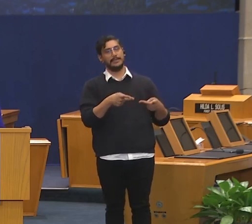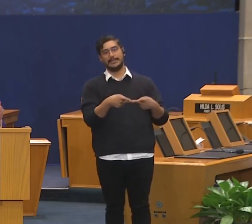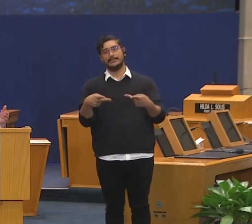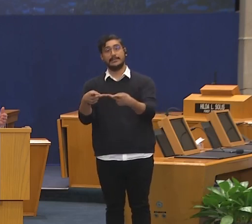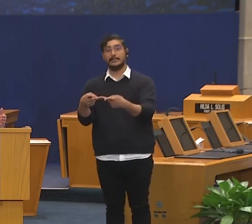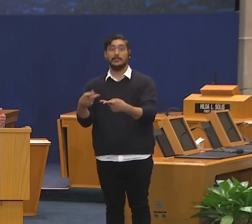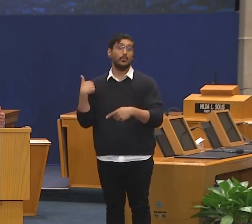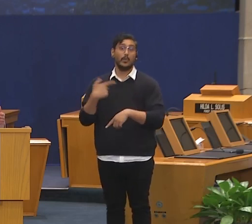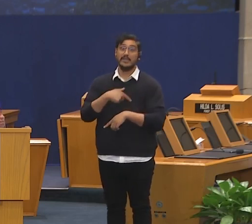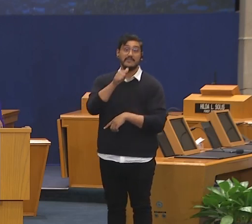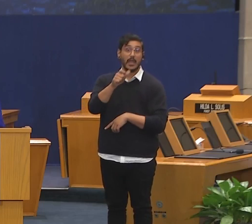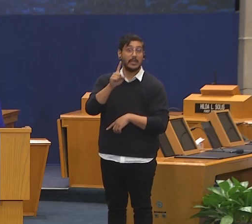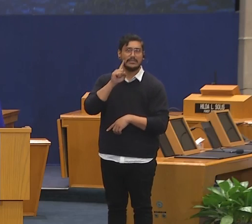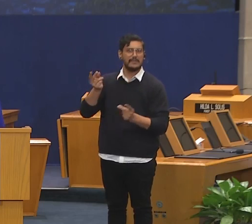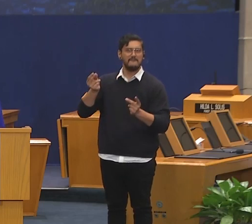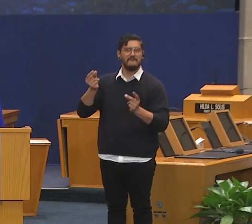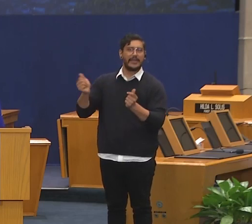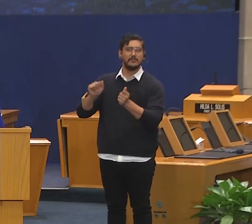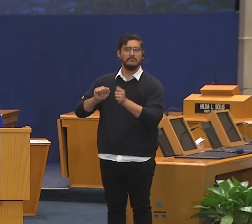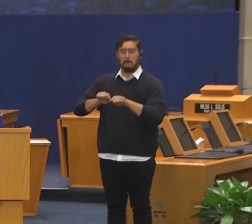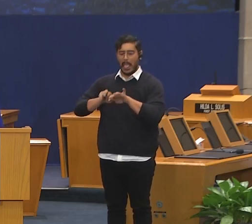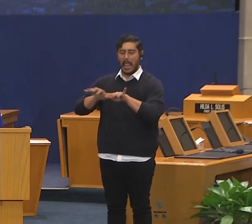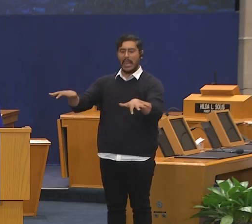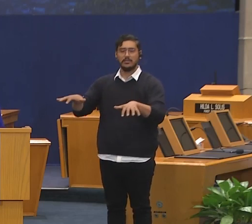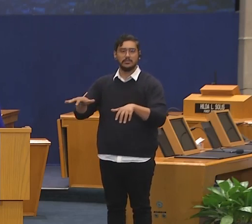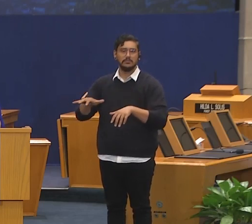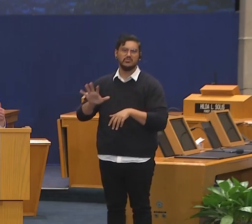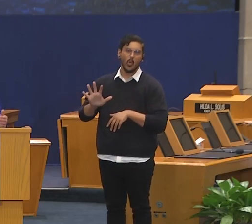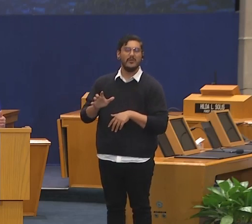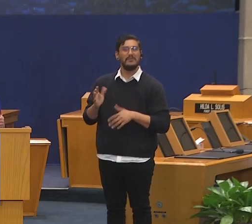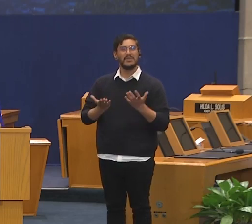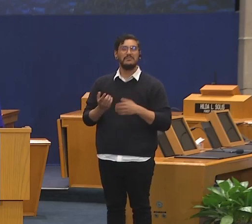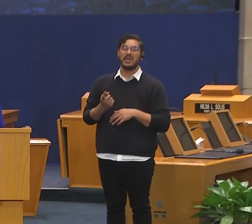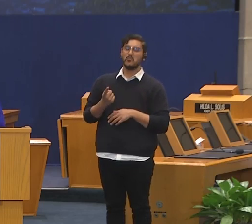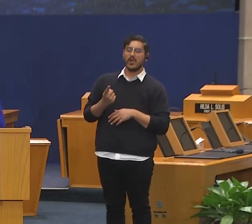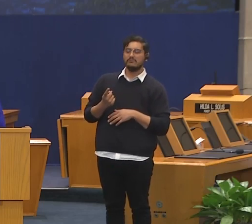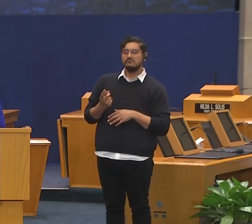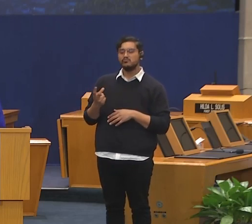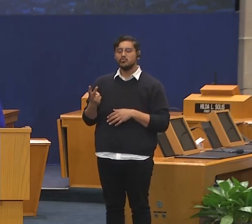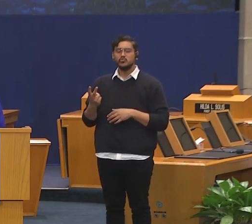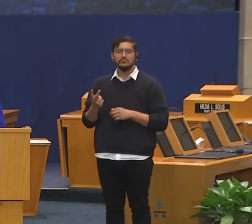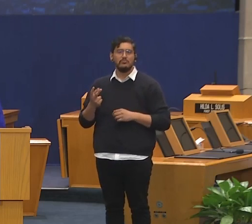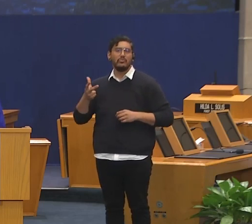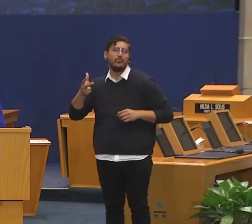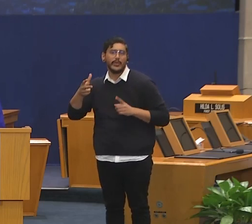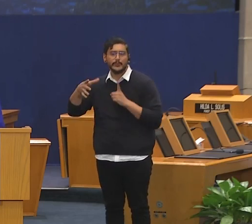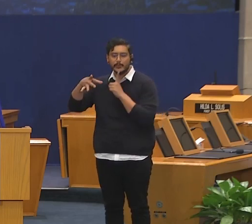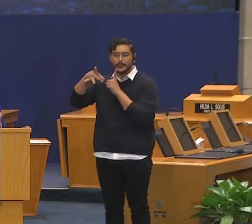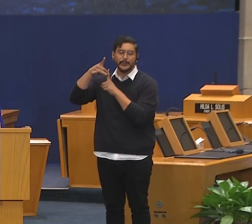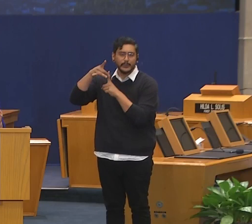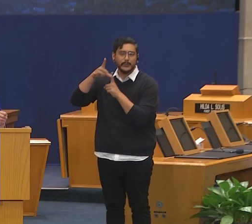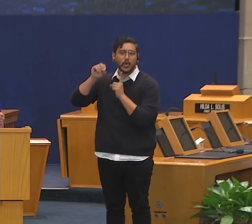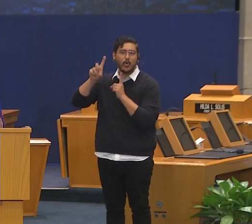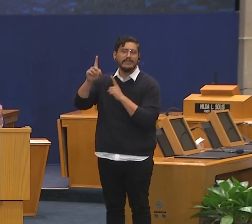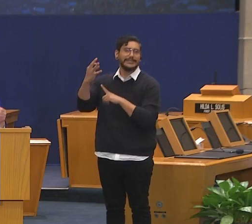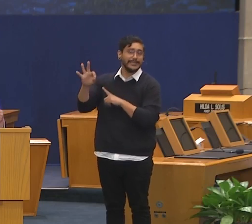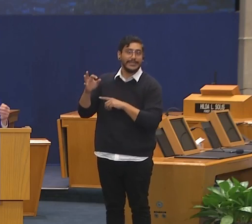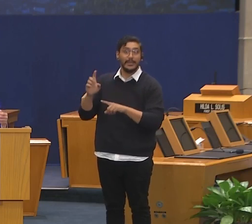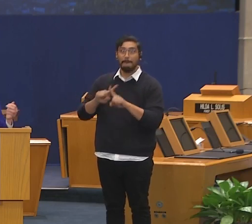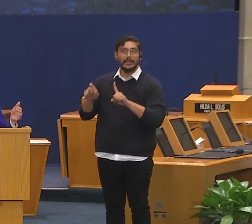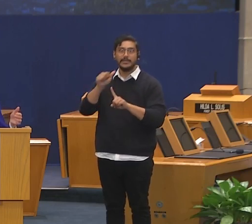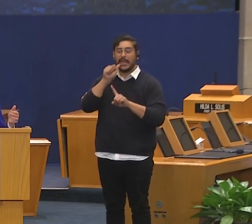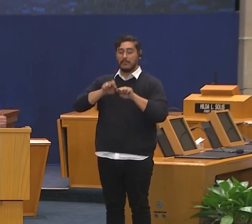high acceleration in cases. So there may have been 1, 2, or 3 cases, and instead of exploding to